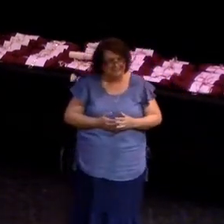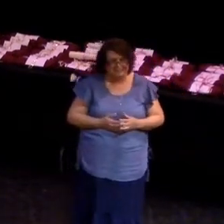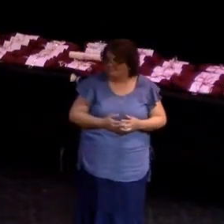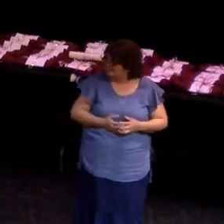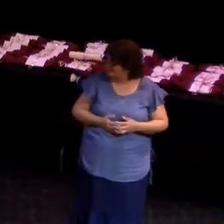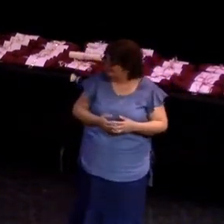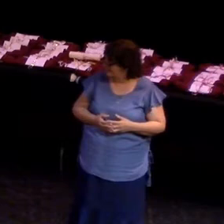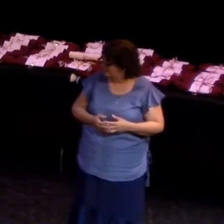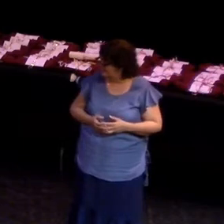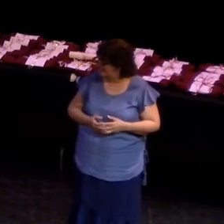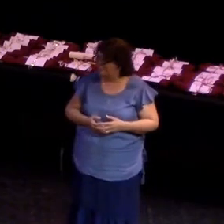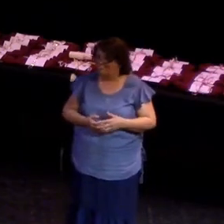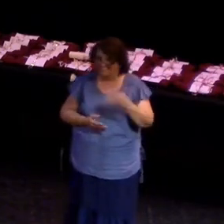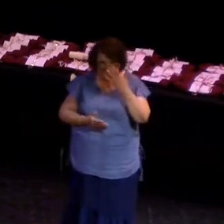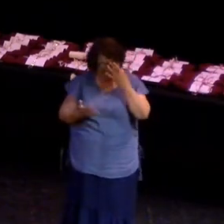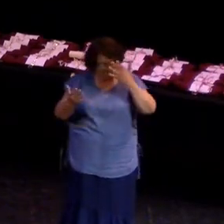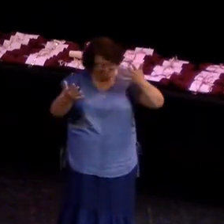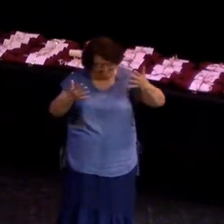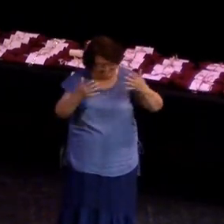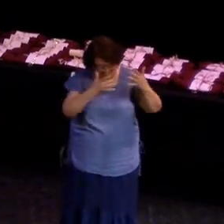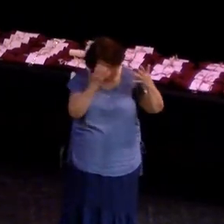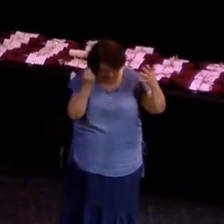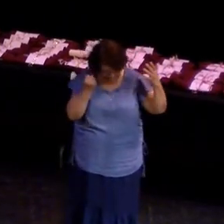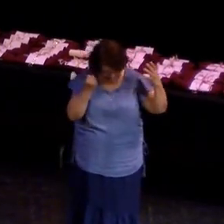Please grab what? It's okay.